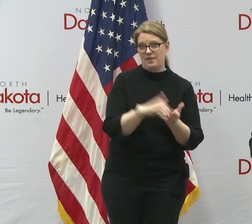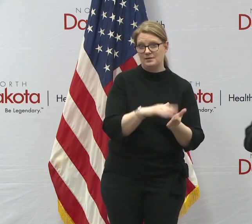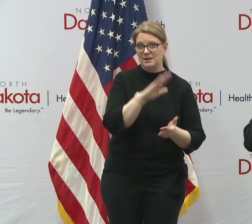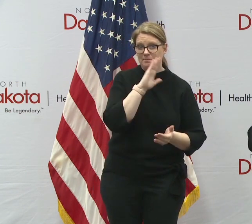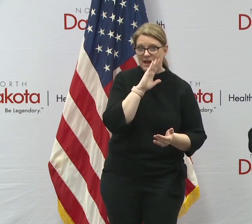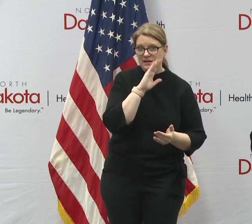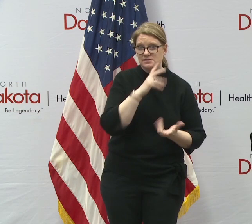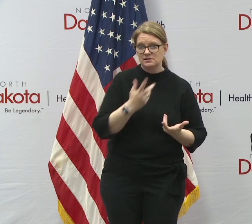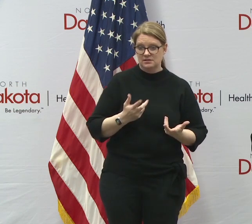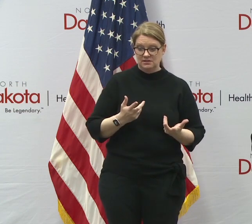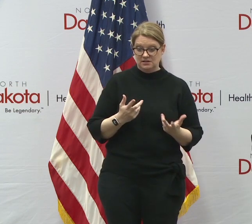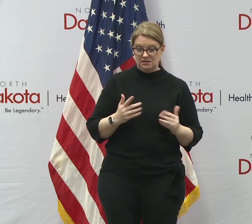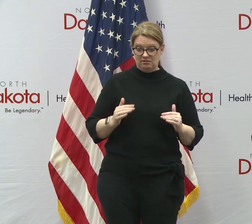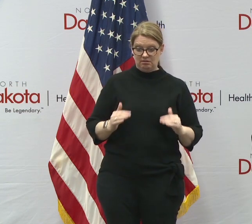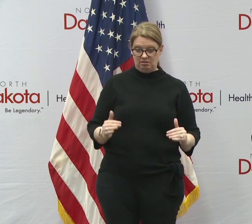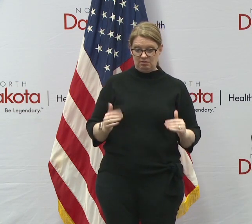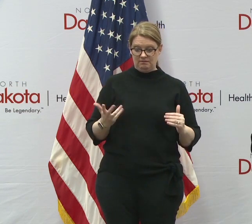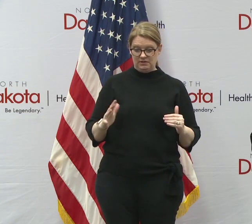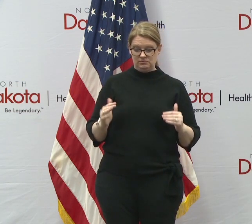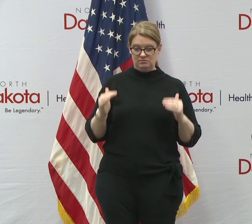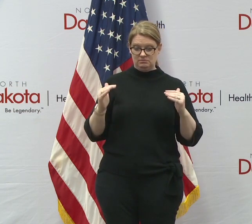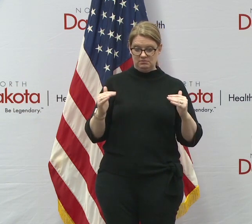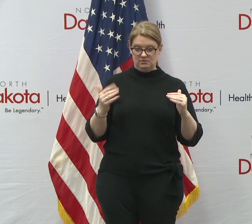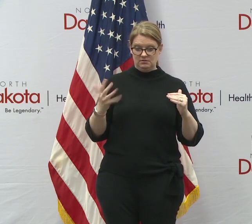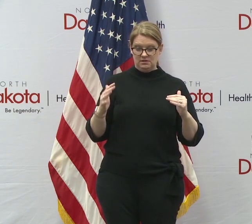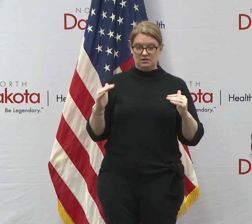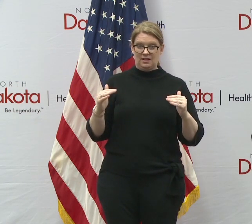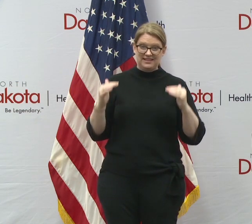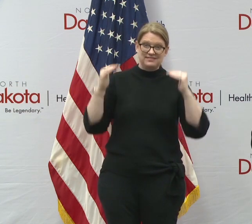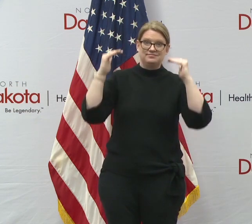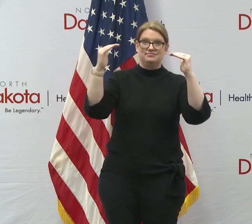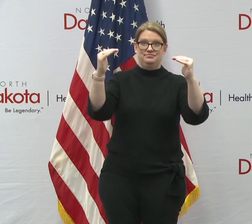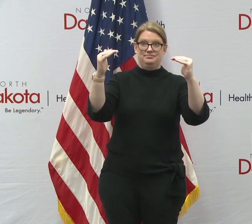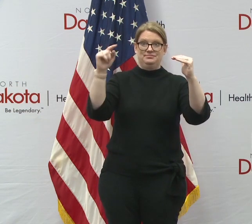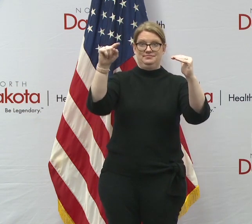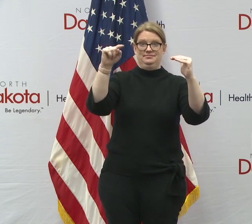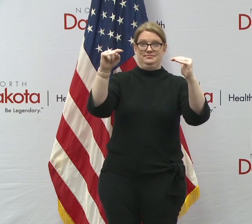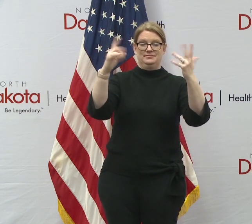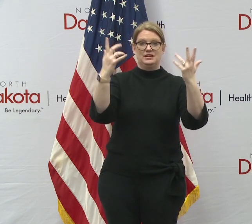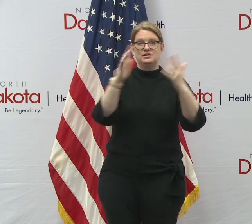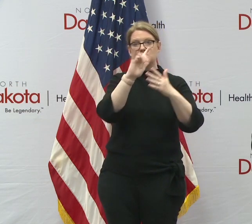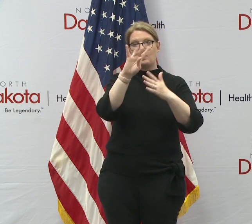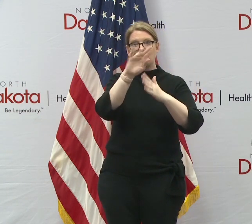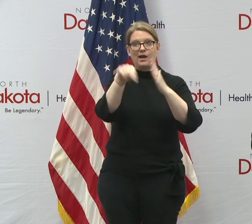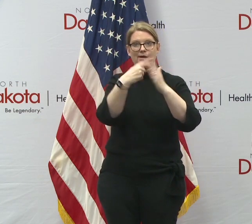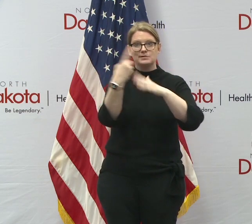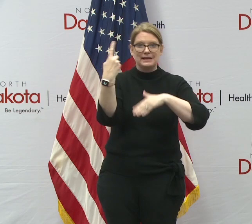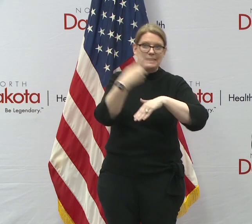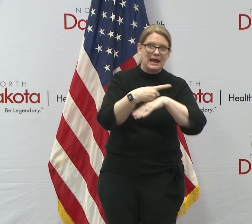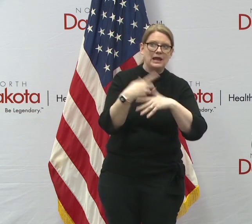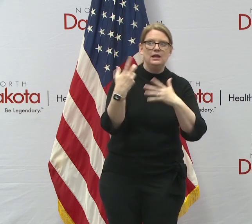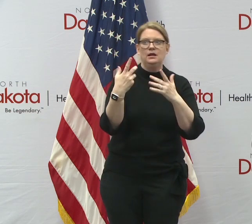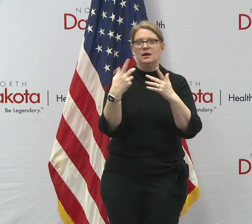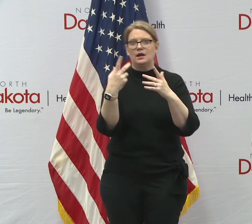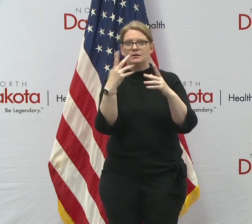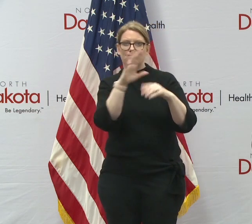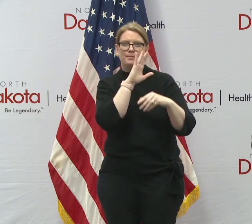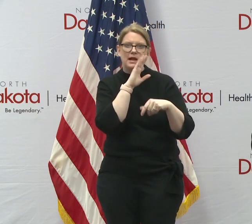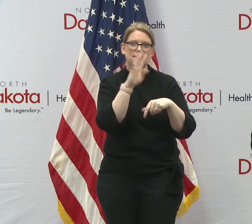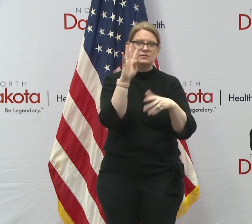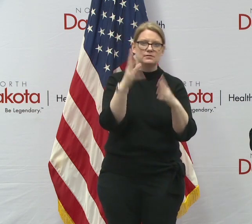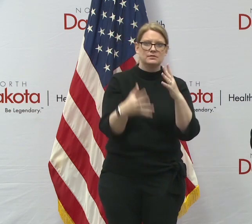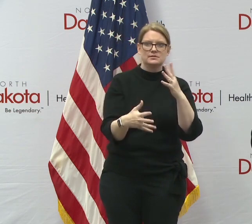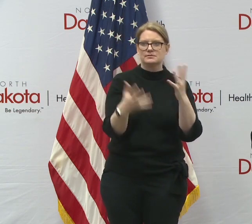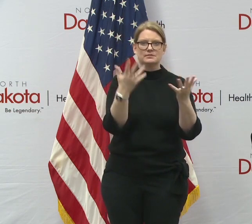on top of all the beds that we have in North Dakota, and then how would you staff that? And then how do you staff it for 24 hours a day? And then how do you staff